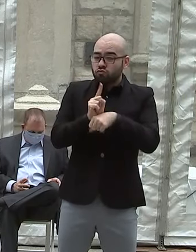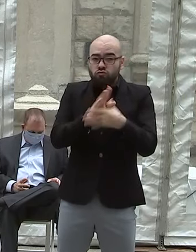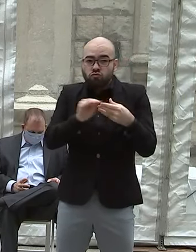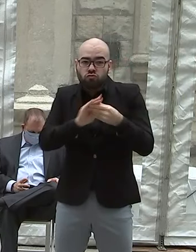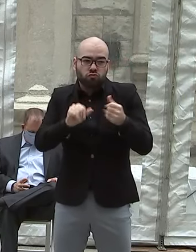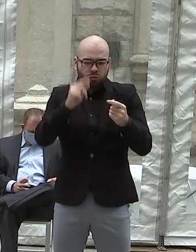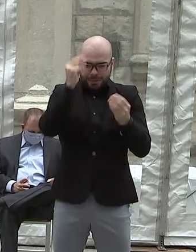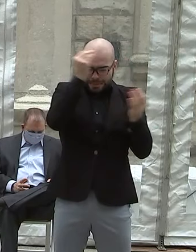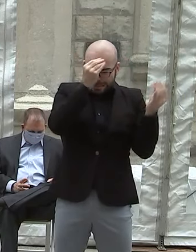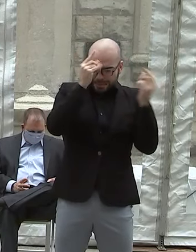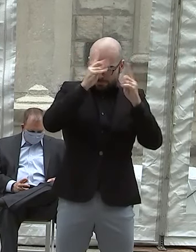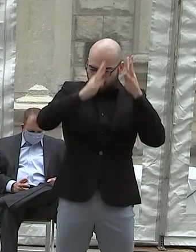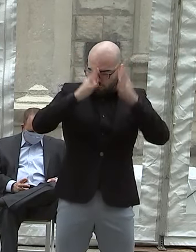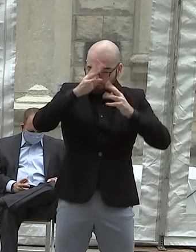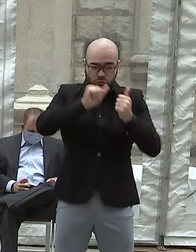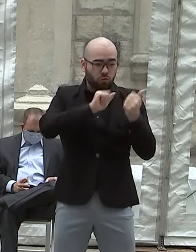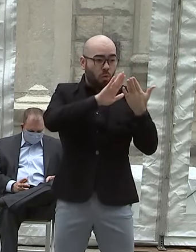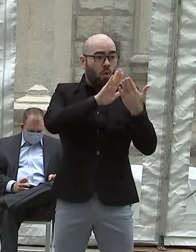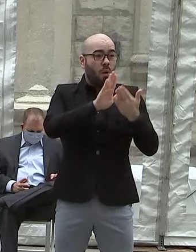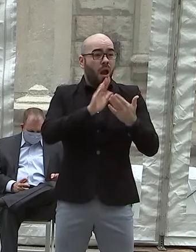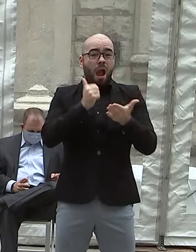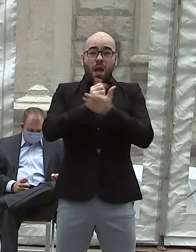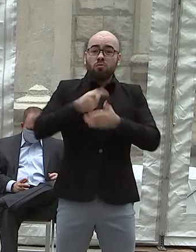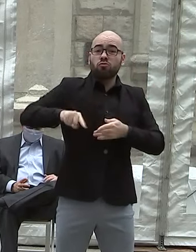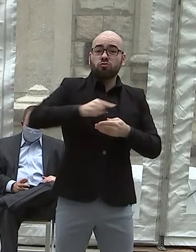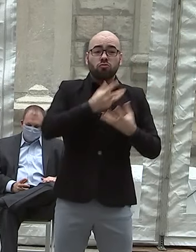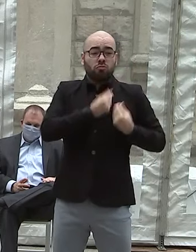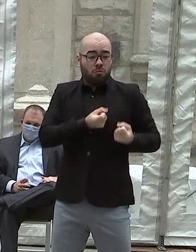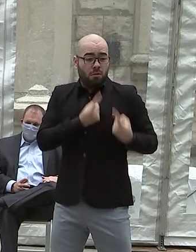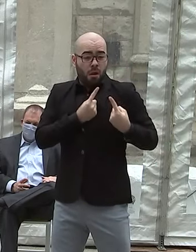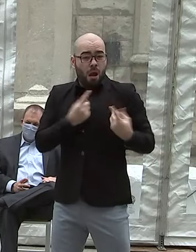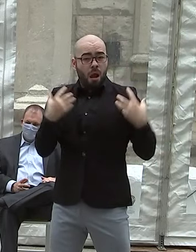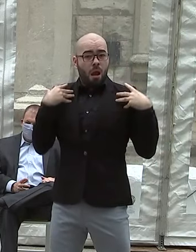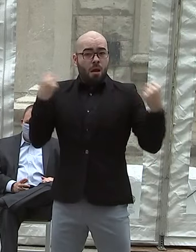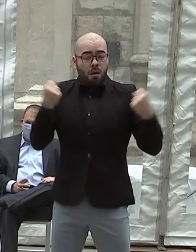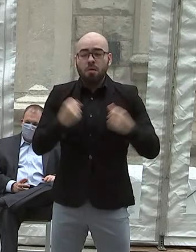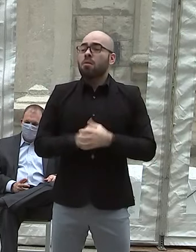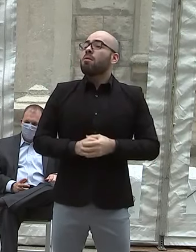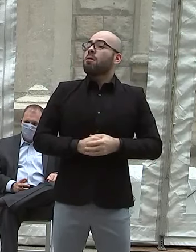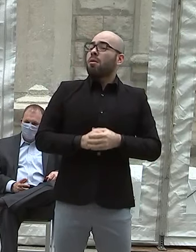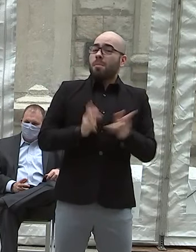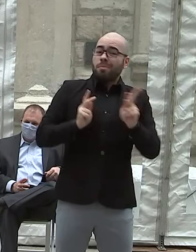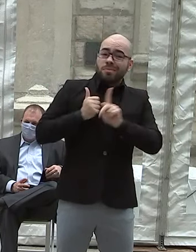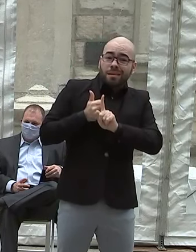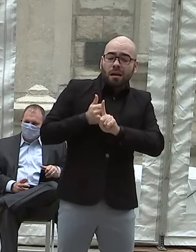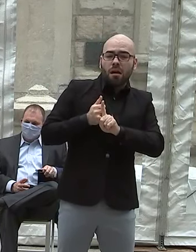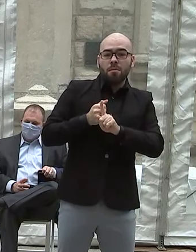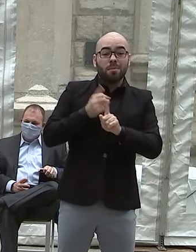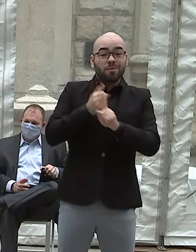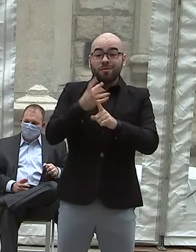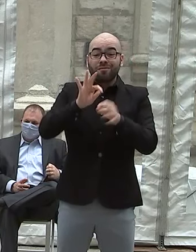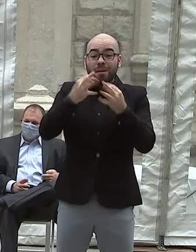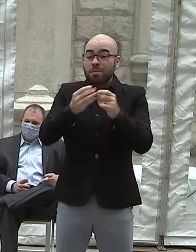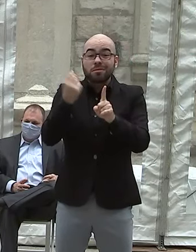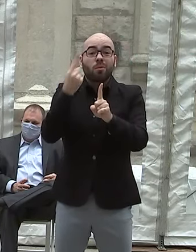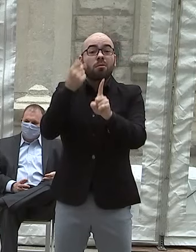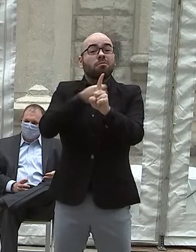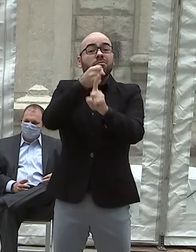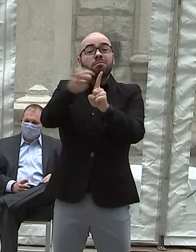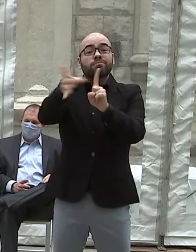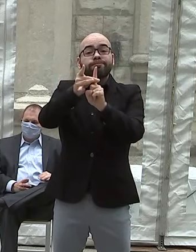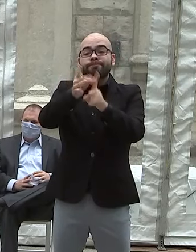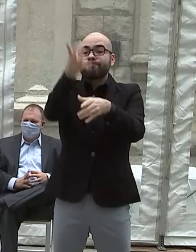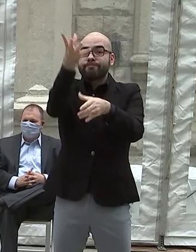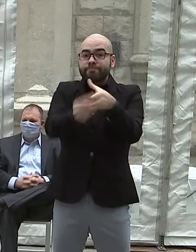help us all heal. This might include residents giving remembrance to the crisis of those lost, creating strategies